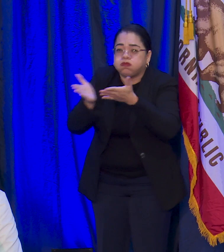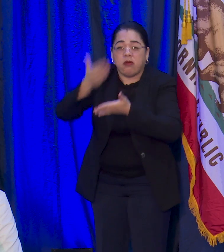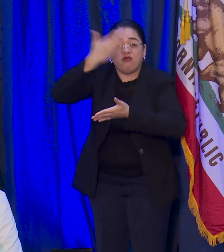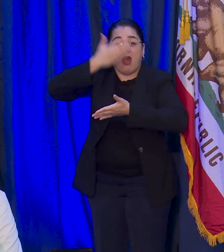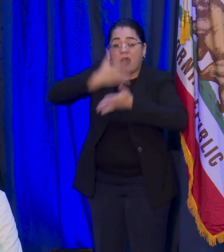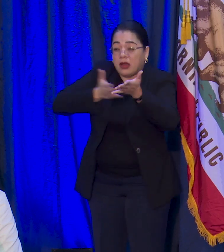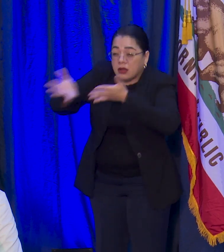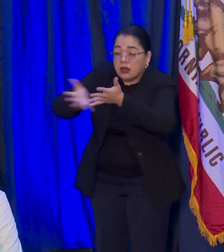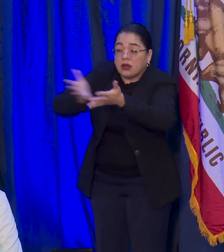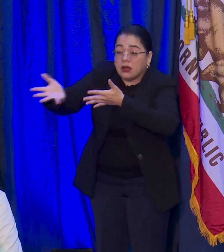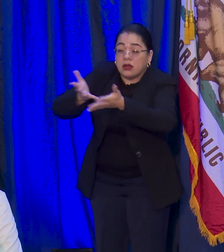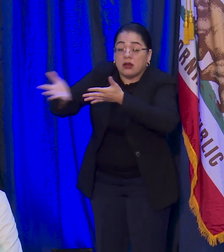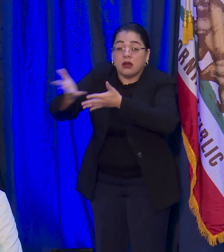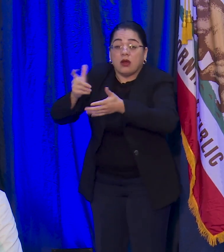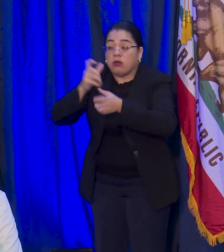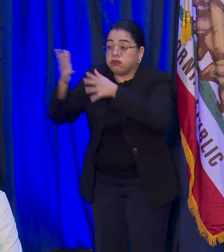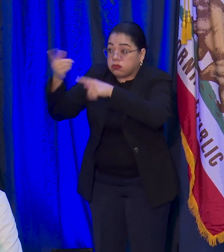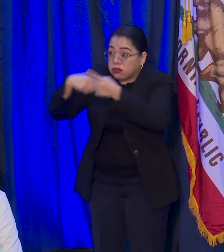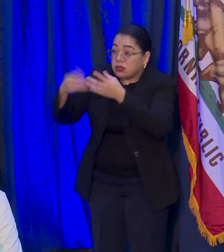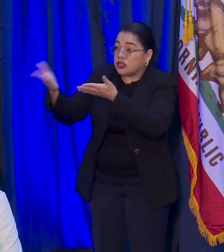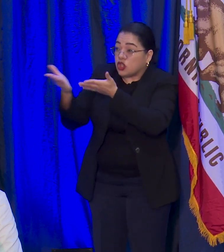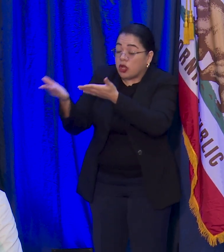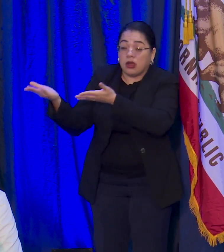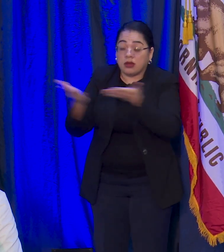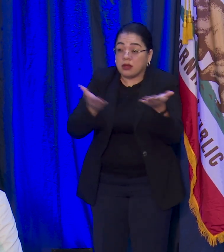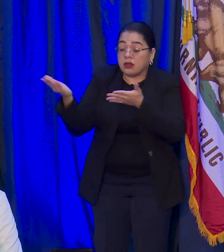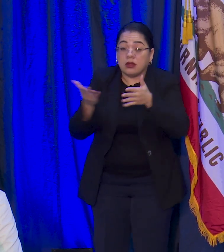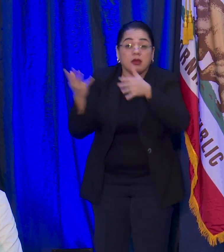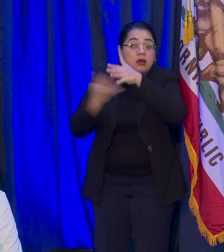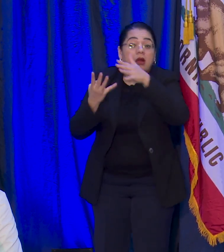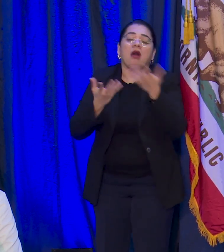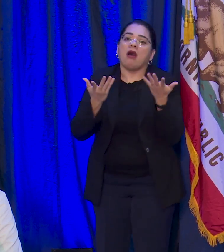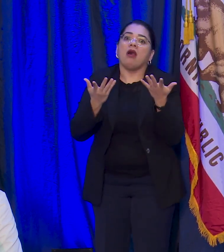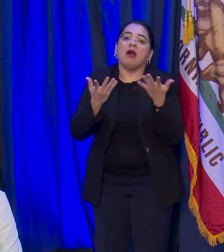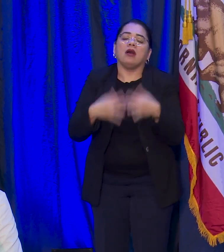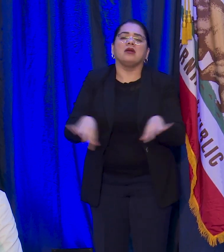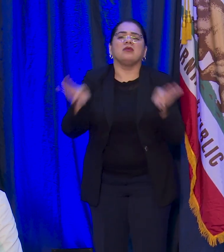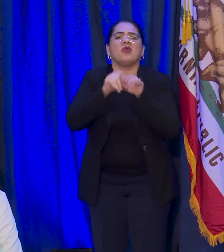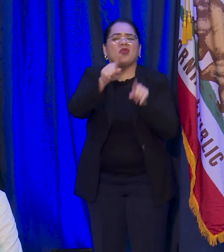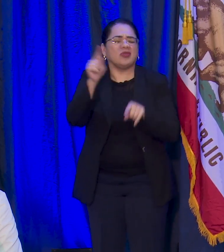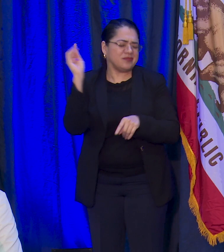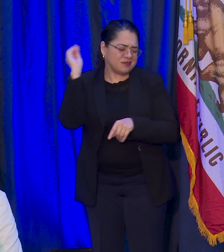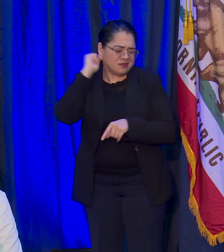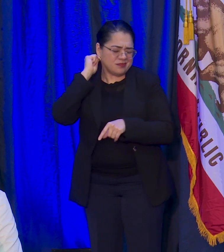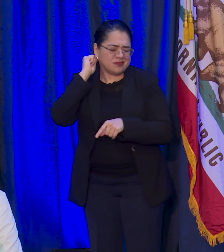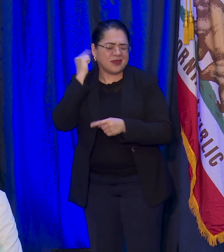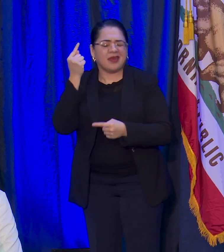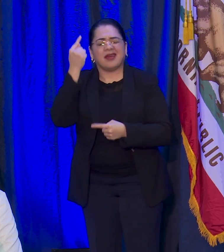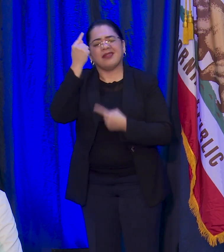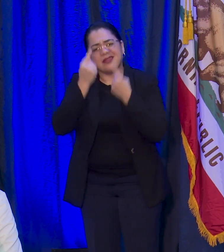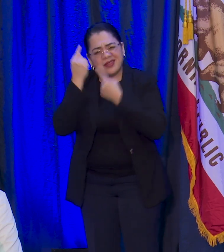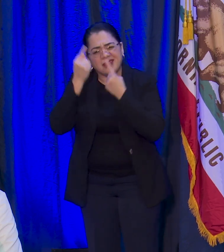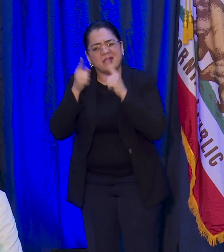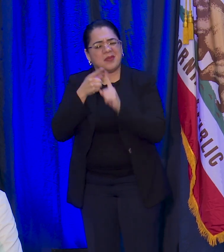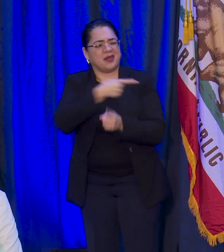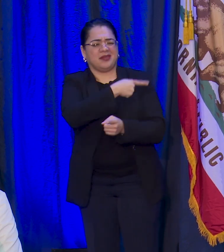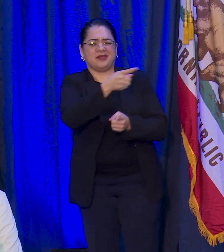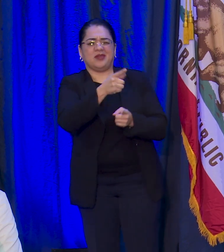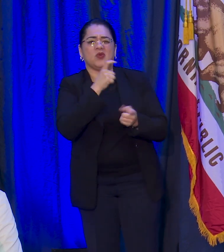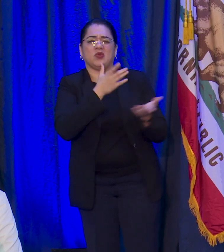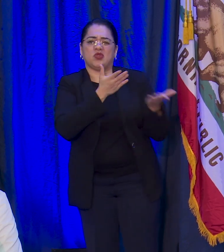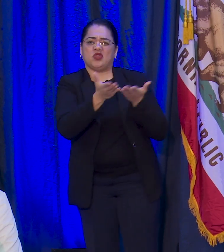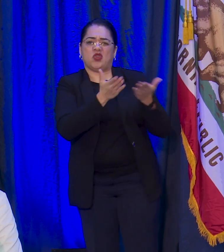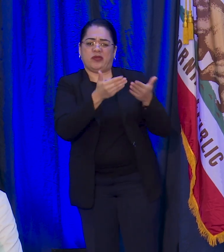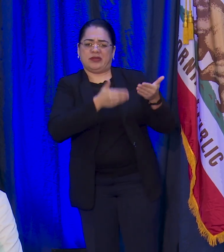asking you to please stay healthy so that we can keep our hospital beds free for what we know will